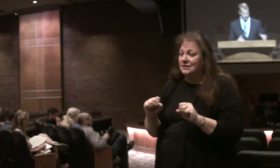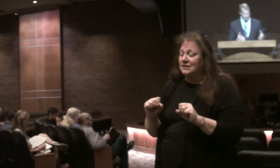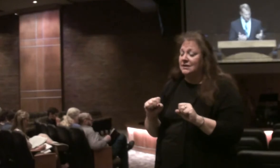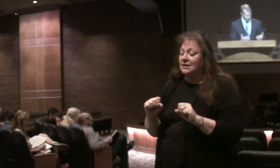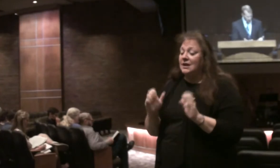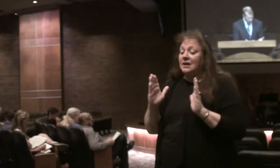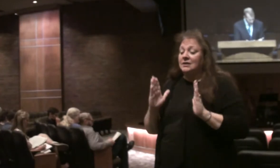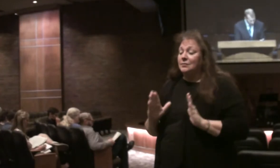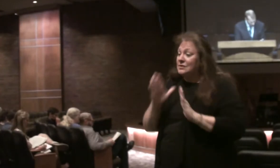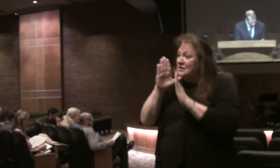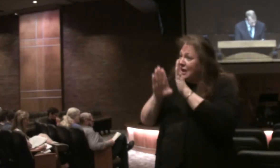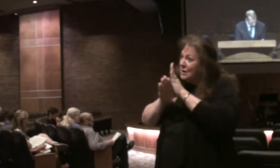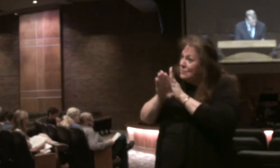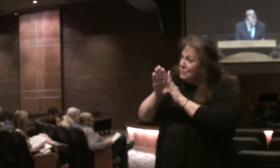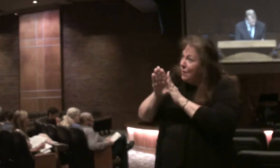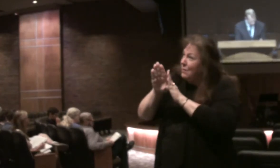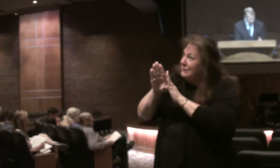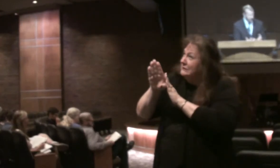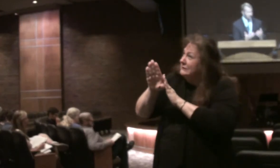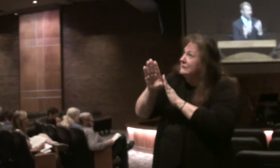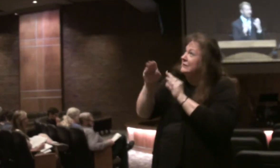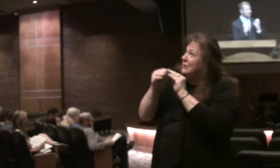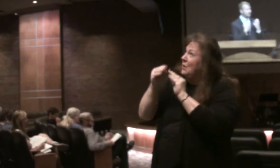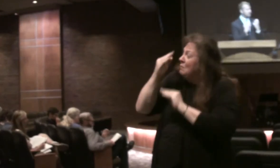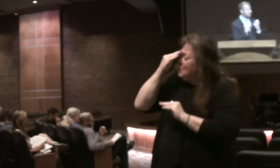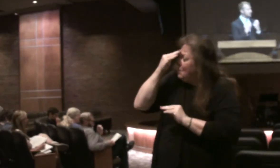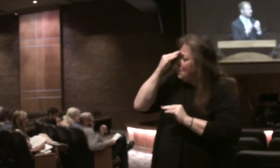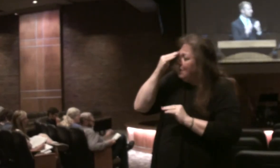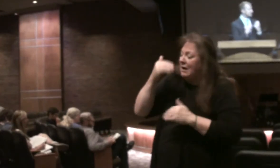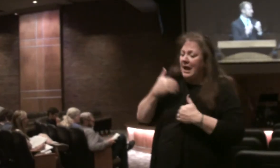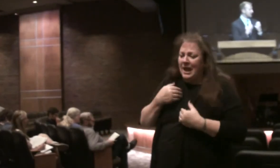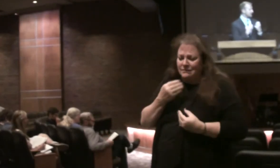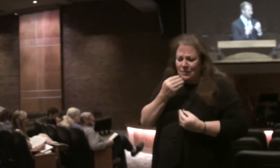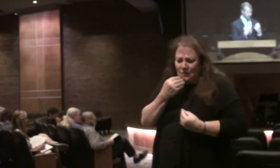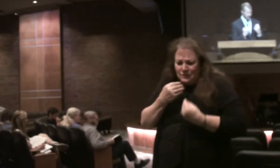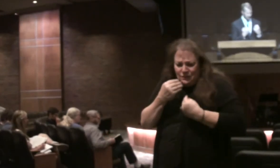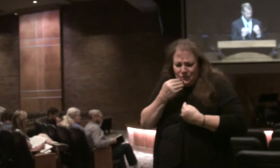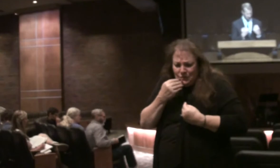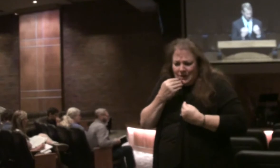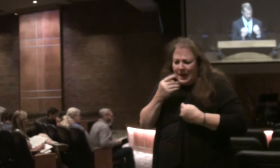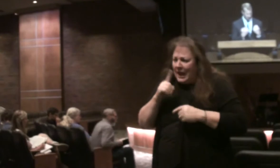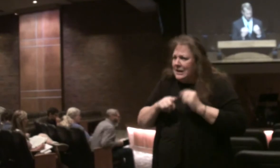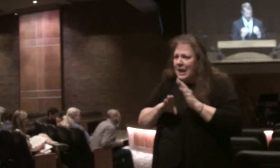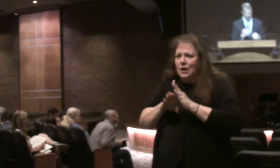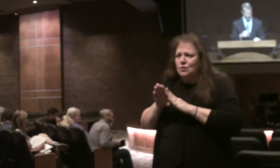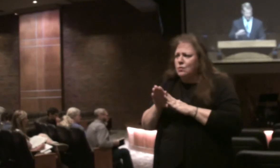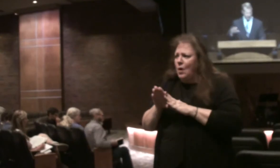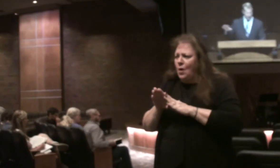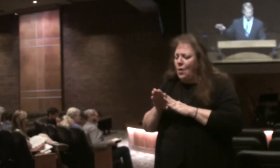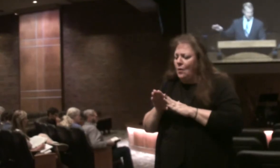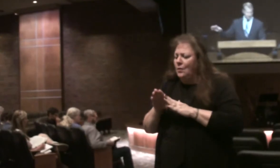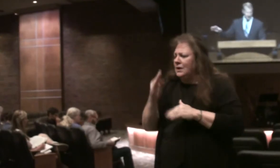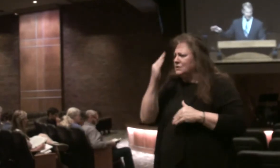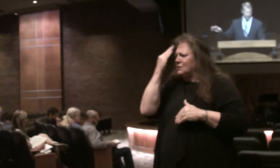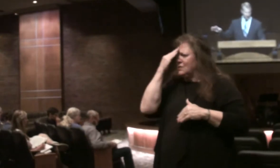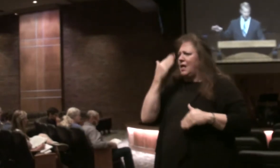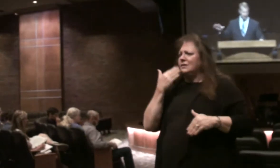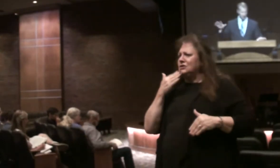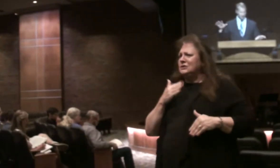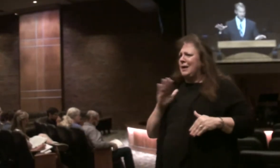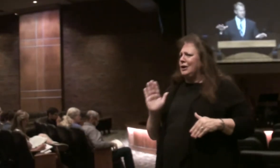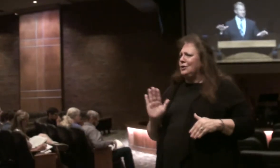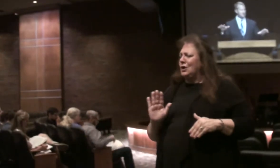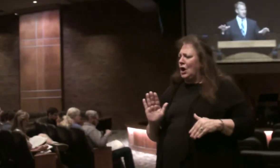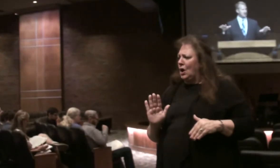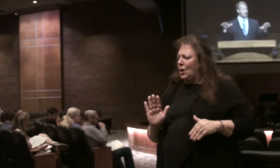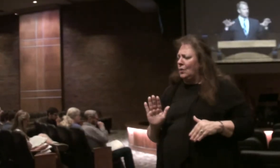a person isn't growing their knowledge of God's Word, they have no food to feast on. They cannot grow. He's not saying knowledge is bad here.